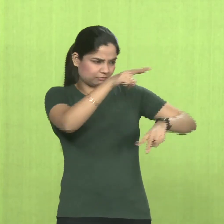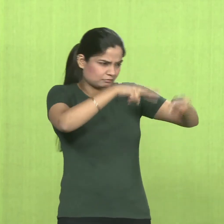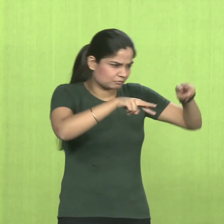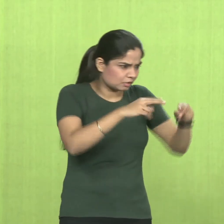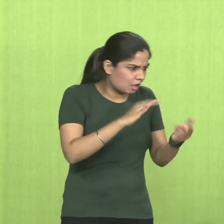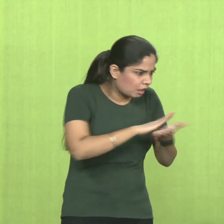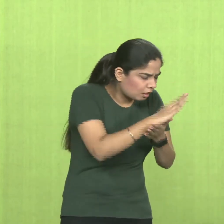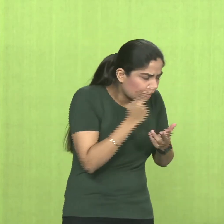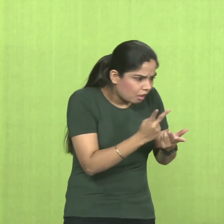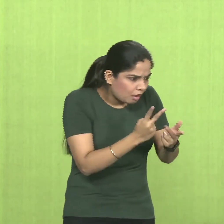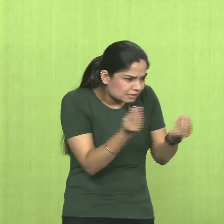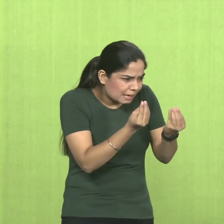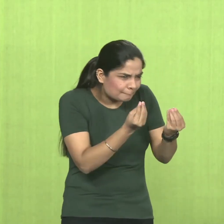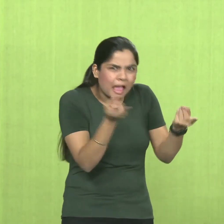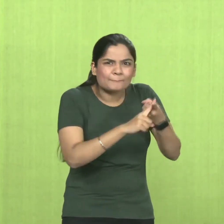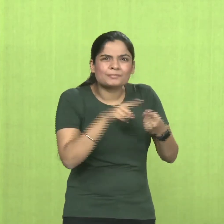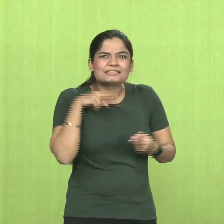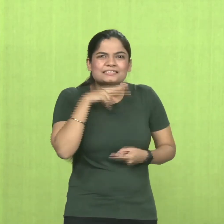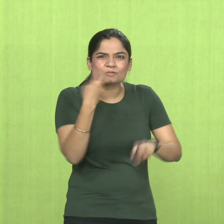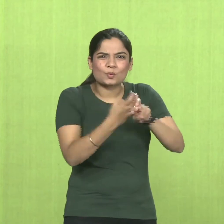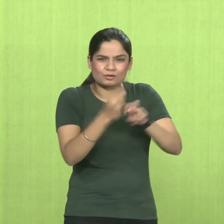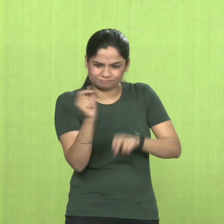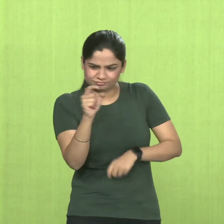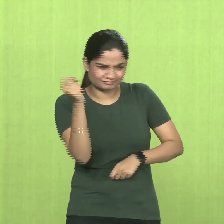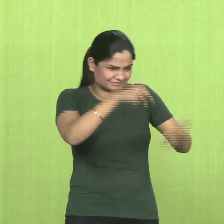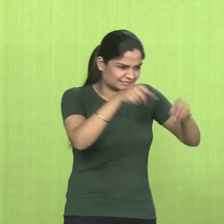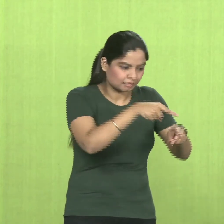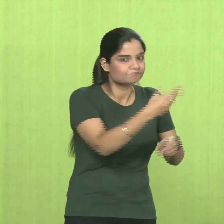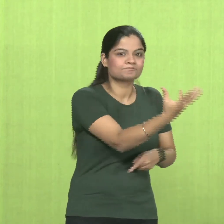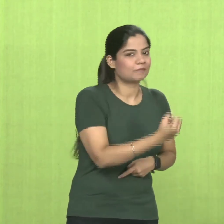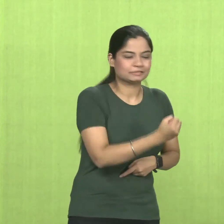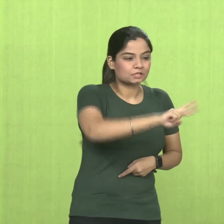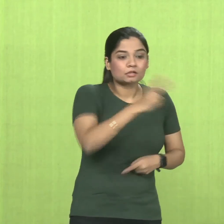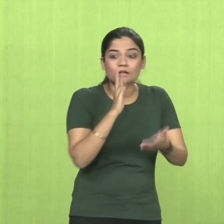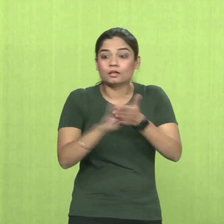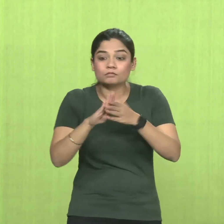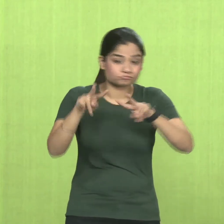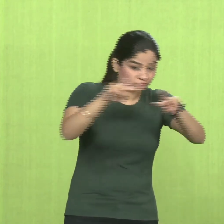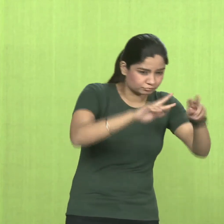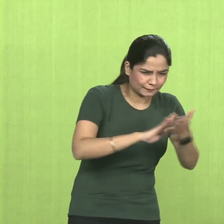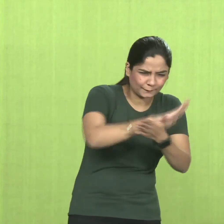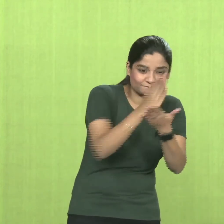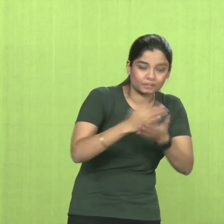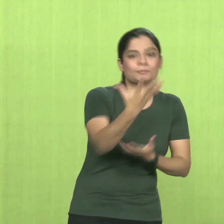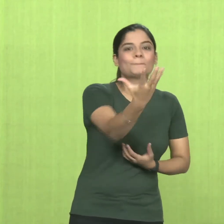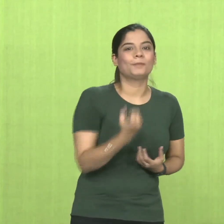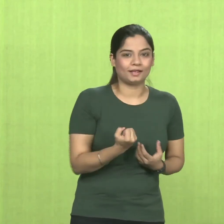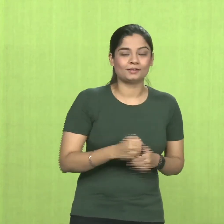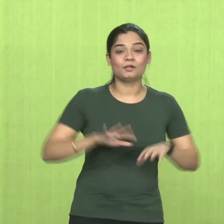to see that it is clean and there's no stones in the food while selecting the product. Second thing, we have to remember that it